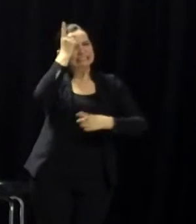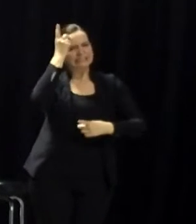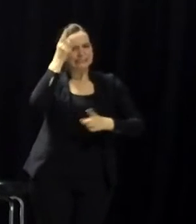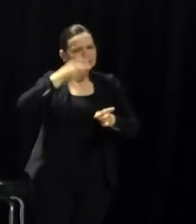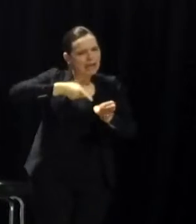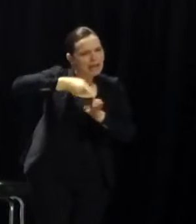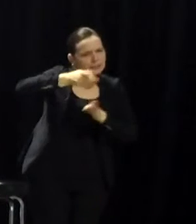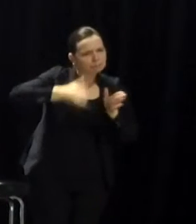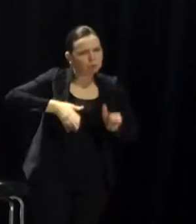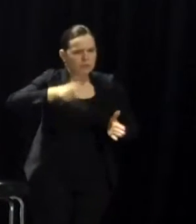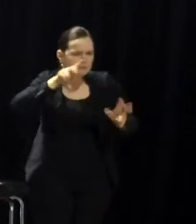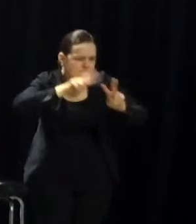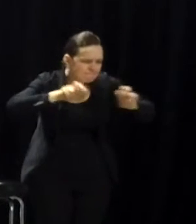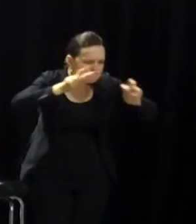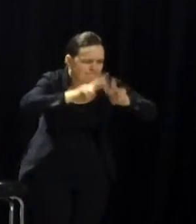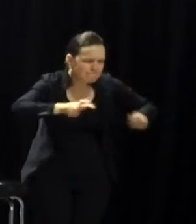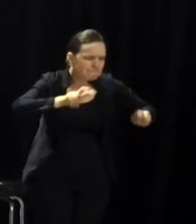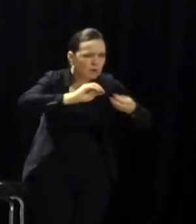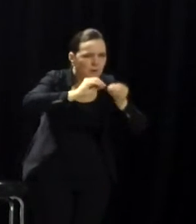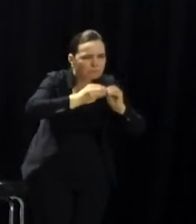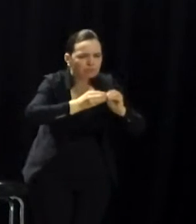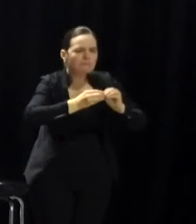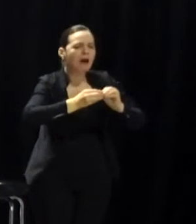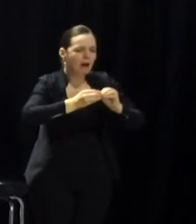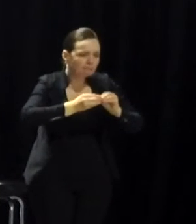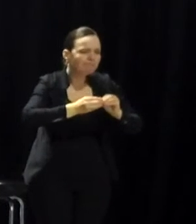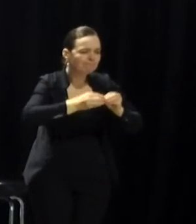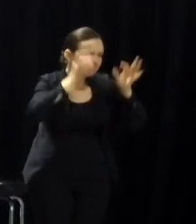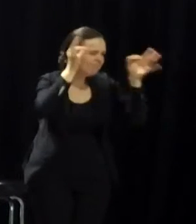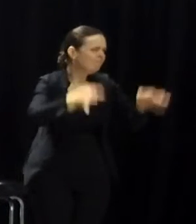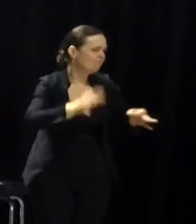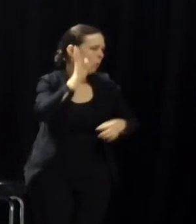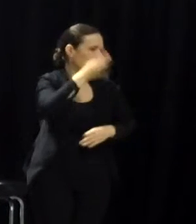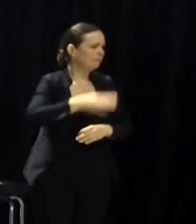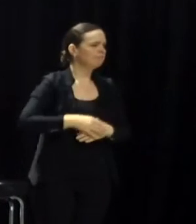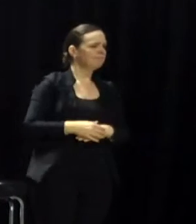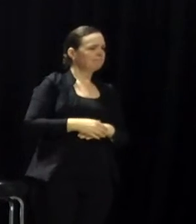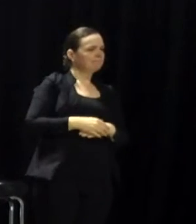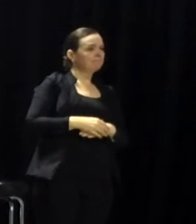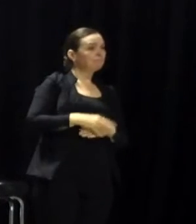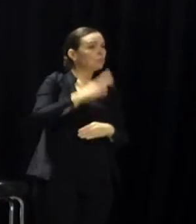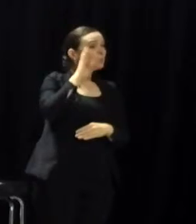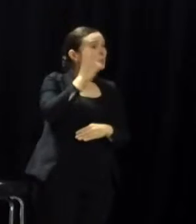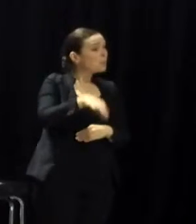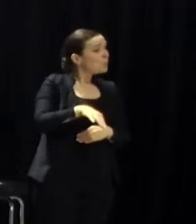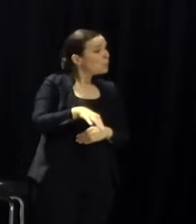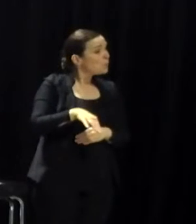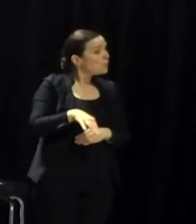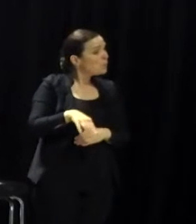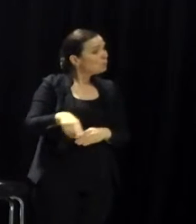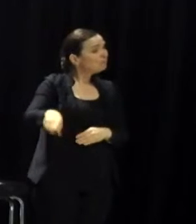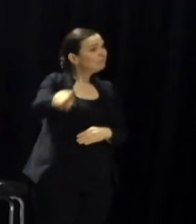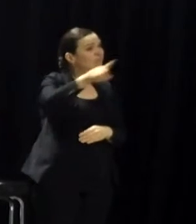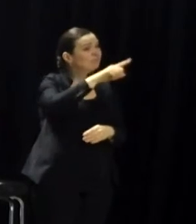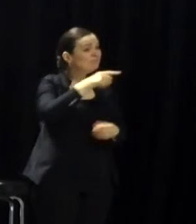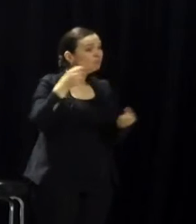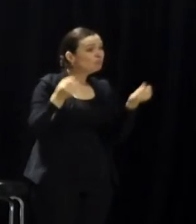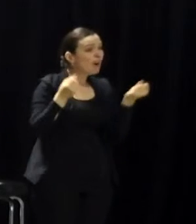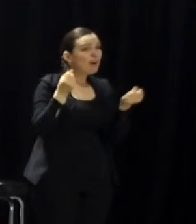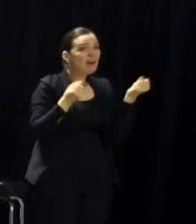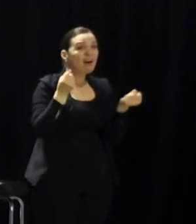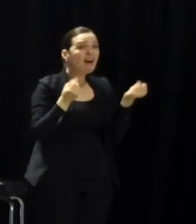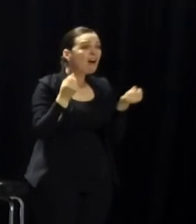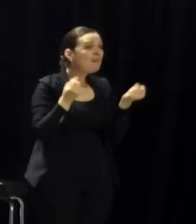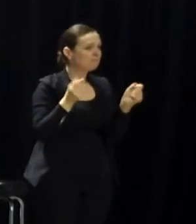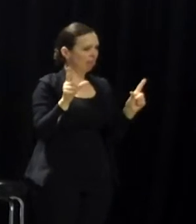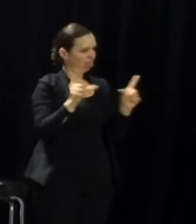a driver's license, no matter how old you are, you're more at risk to getting COVID than if you don't. and there is no trends.